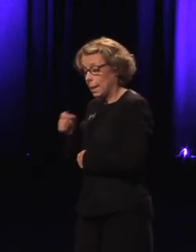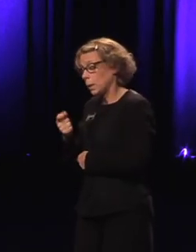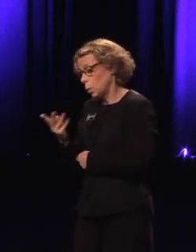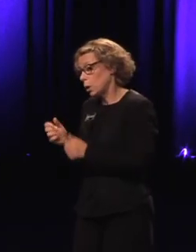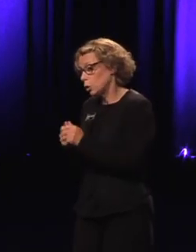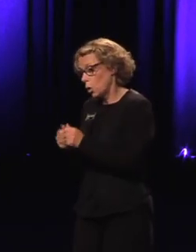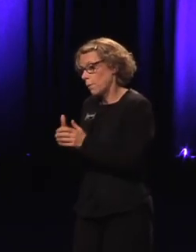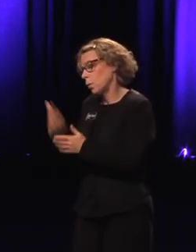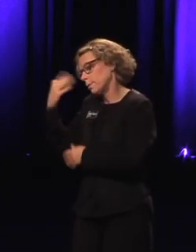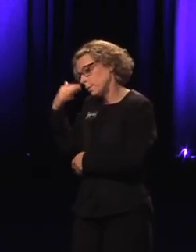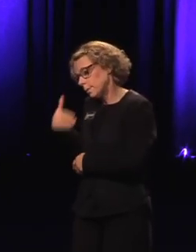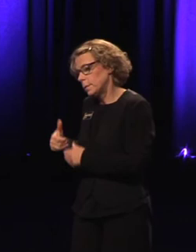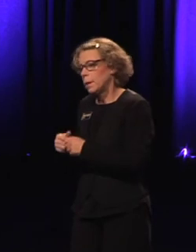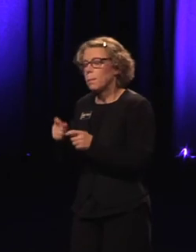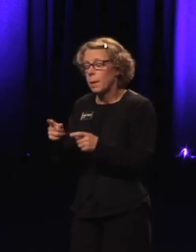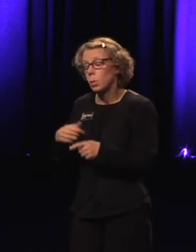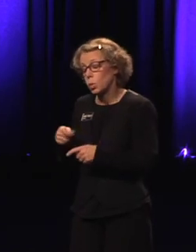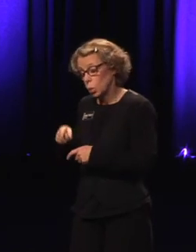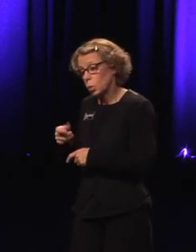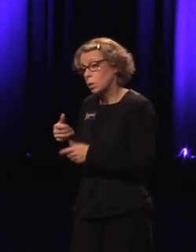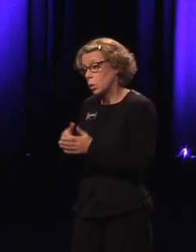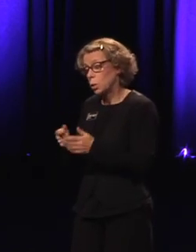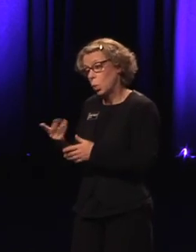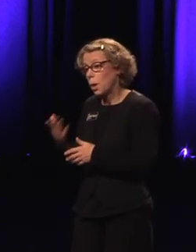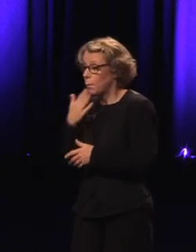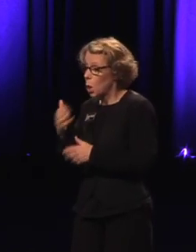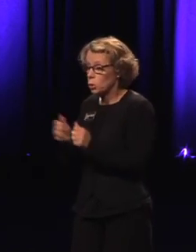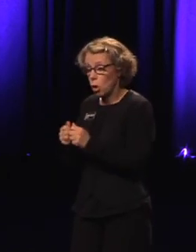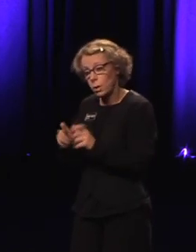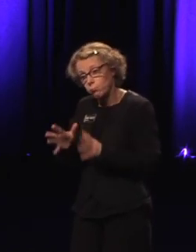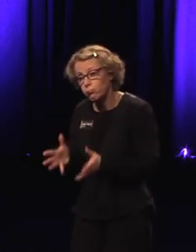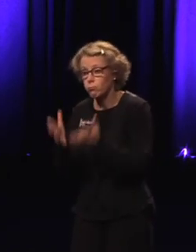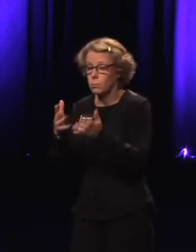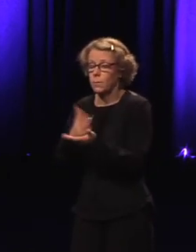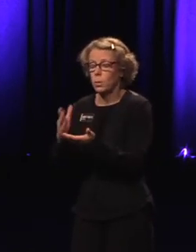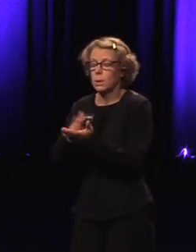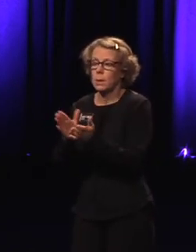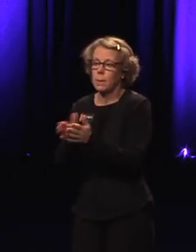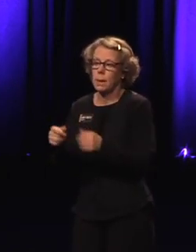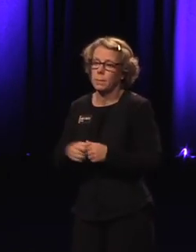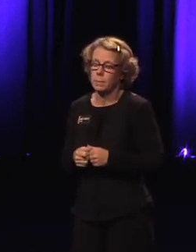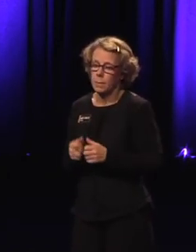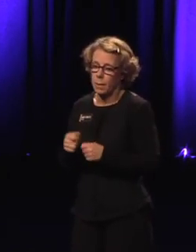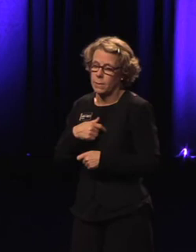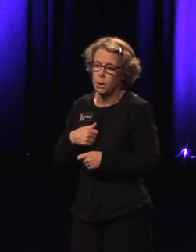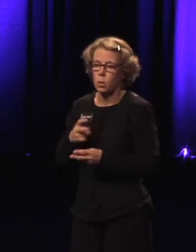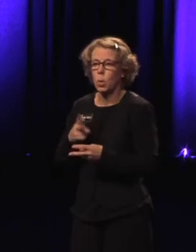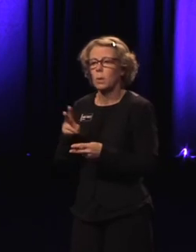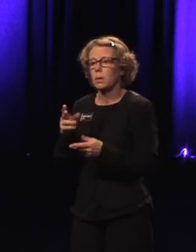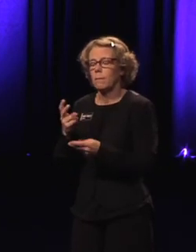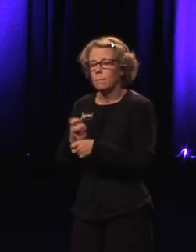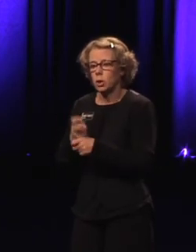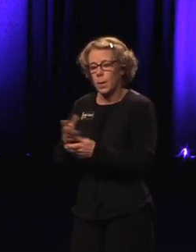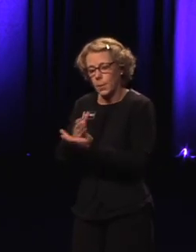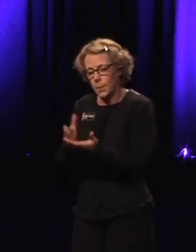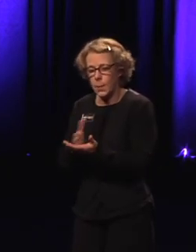unfair approval for others, and an unfair comparison between countries. In a human